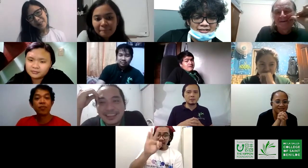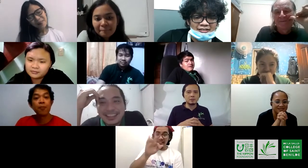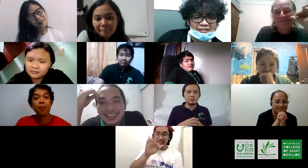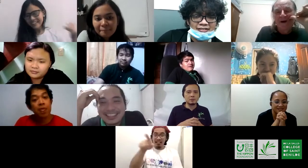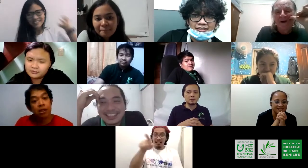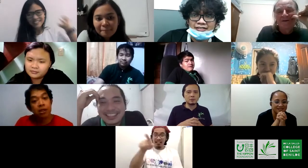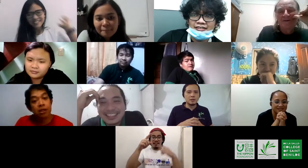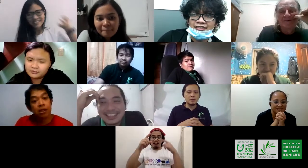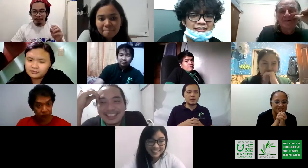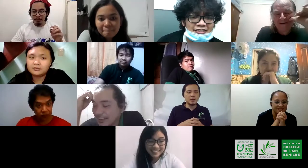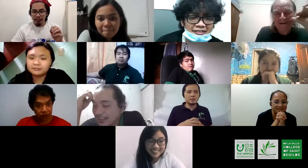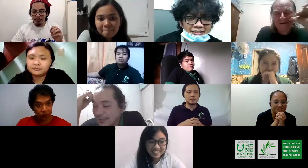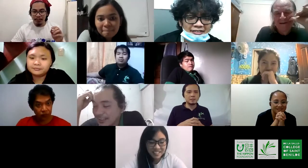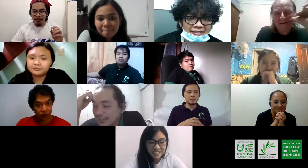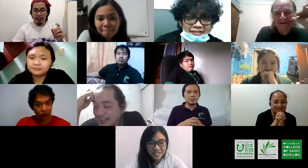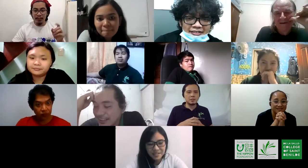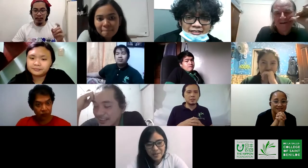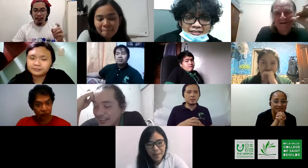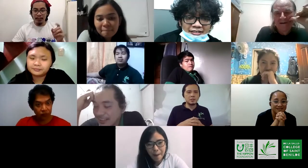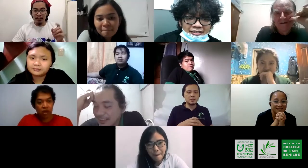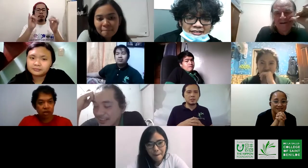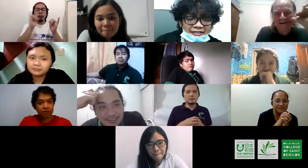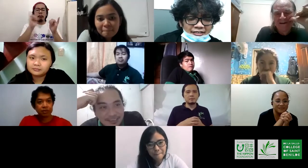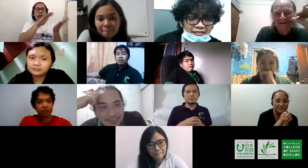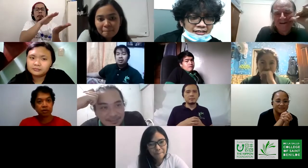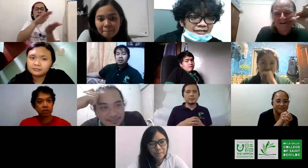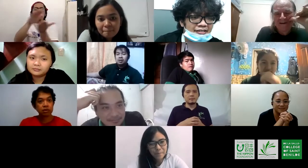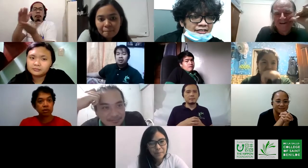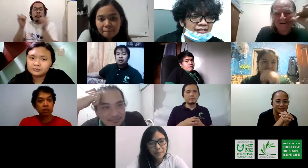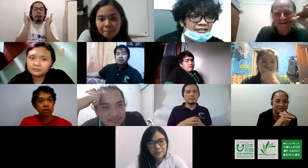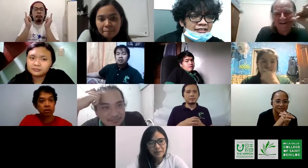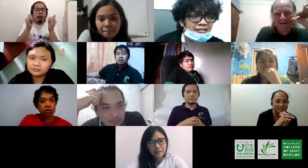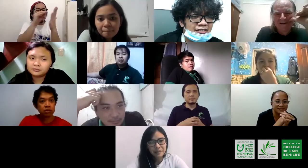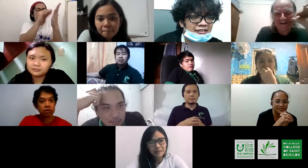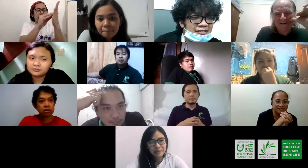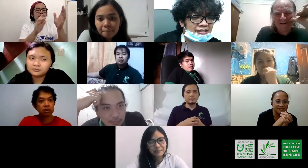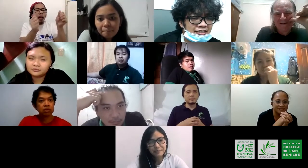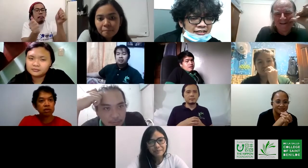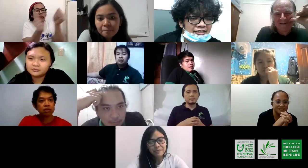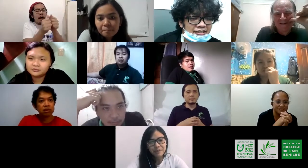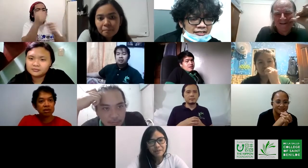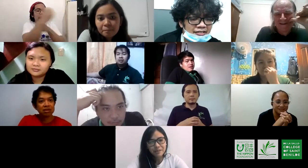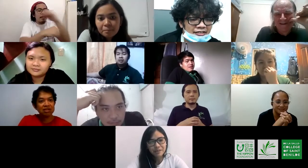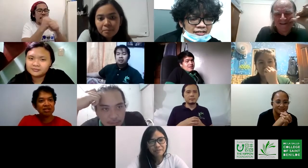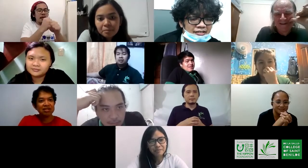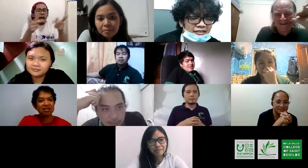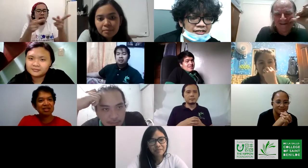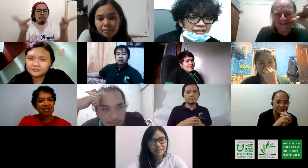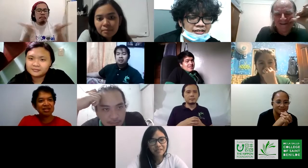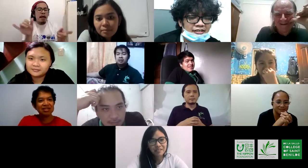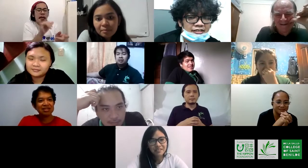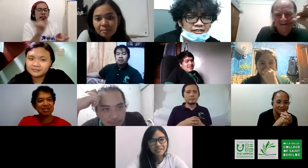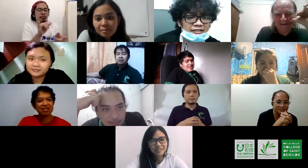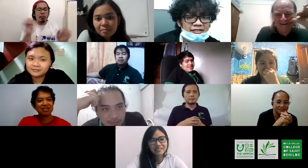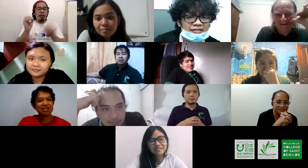Dr. Woody, you're very smart in forming your question because it forces us to think about it. It wasn't